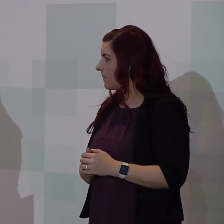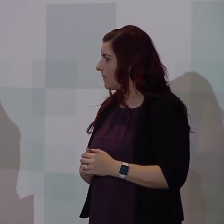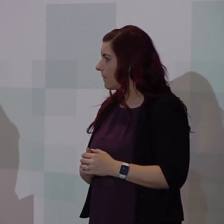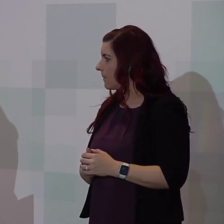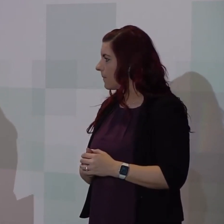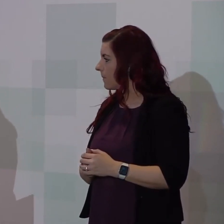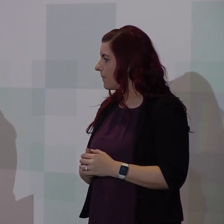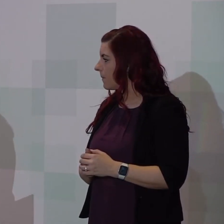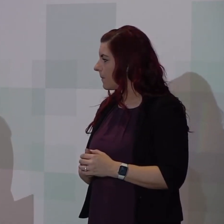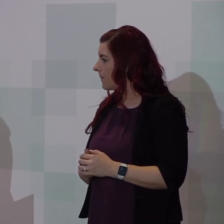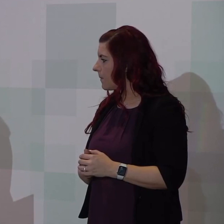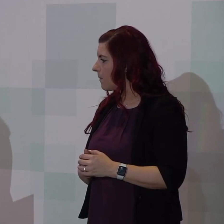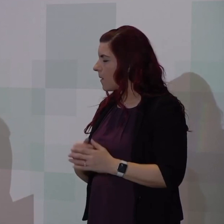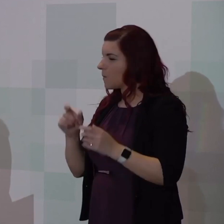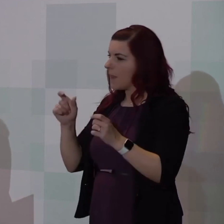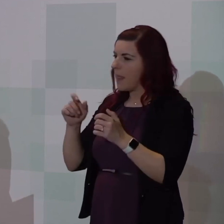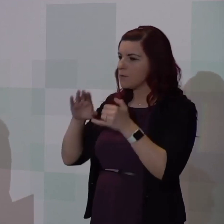I just want to, in the last part,